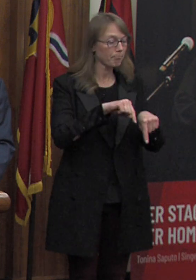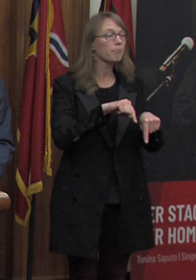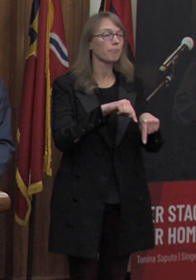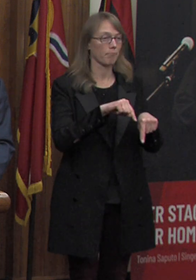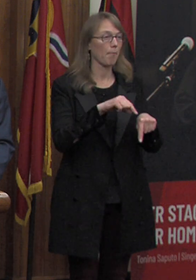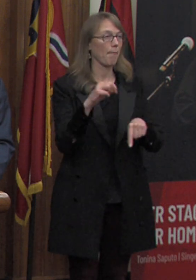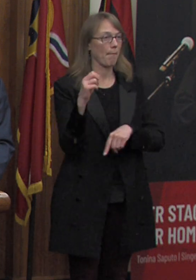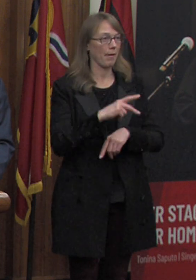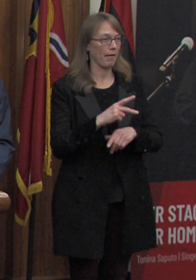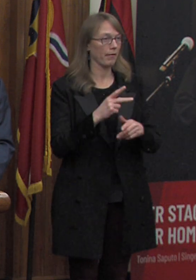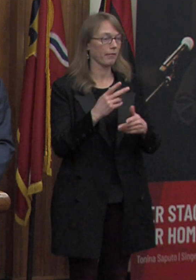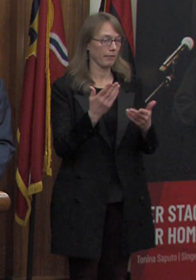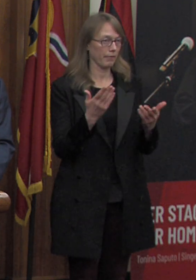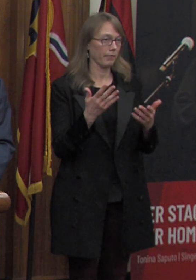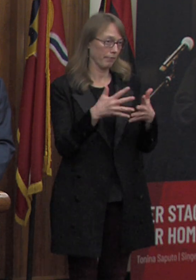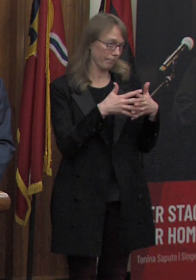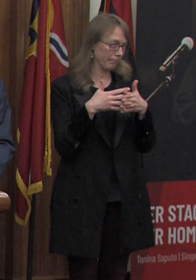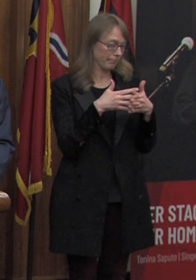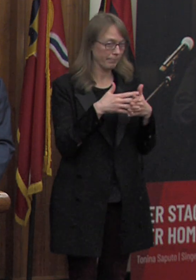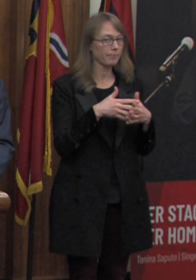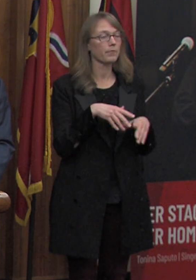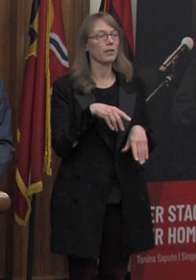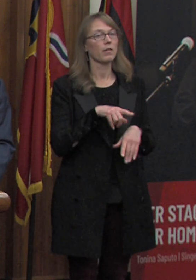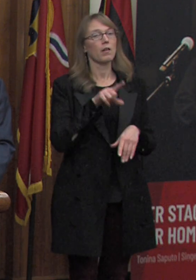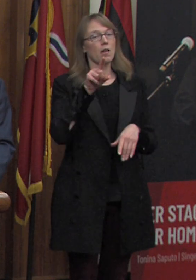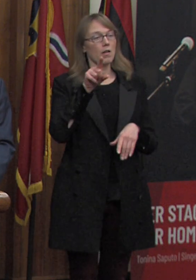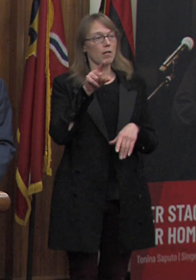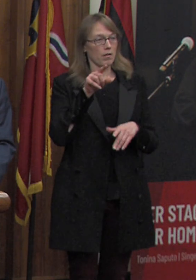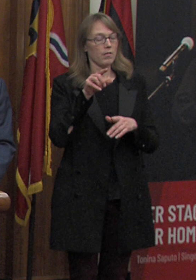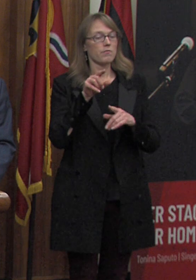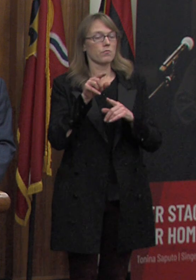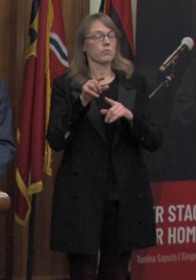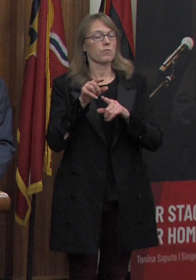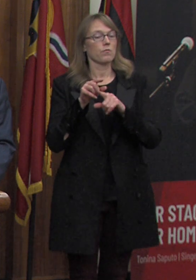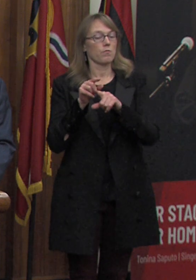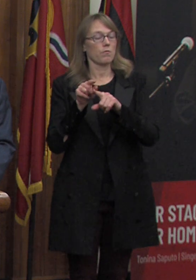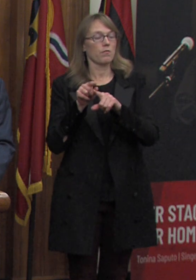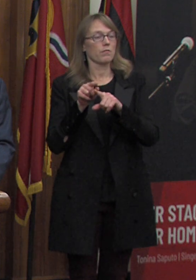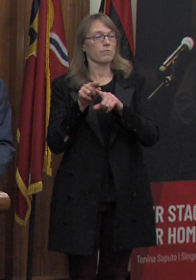that has evidence of ongoing transmission. They flew into an airport in another state.